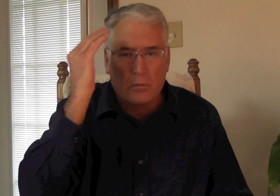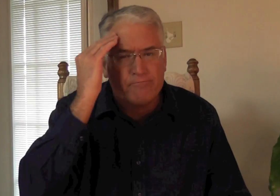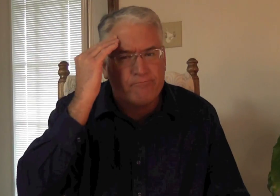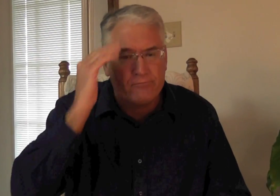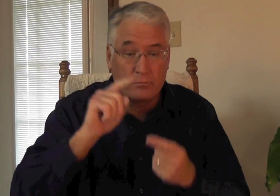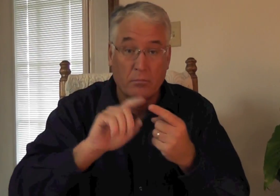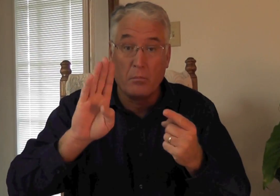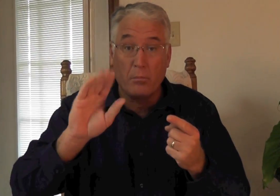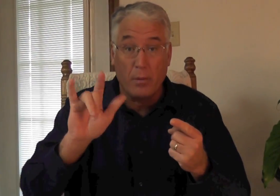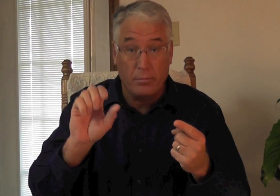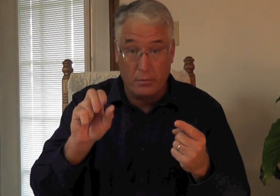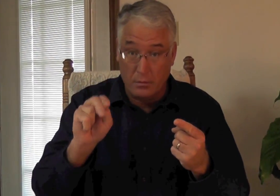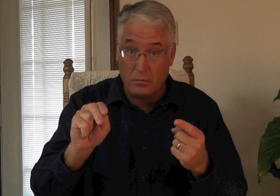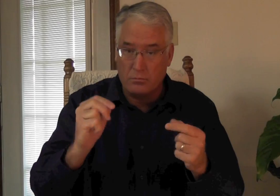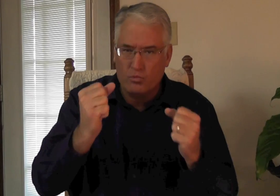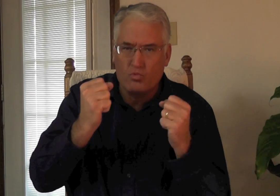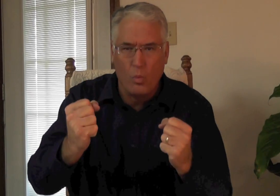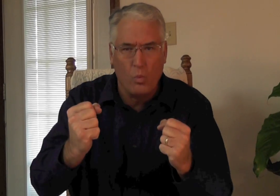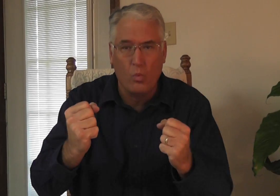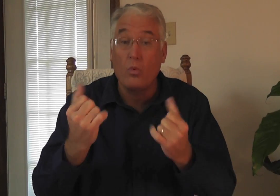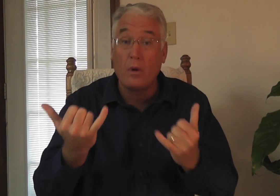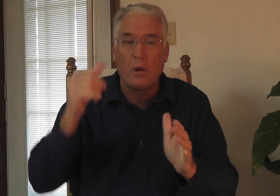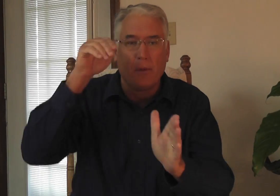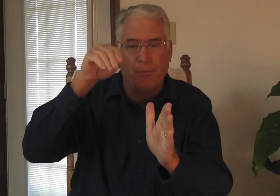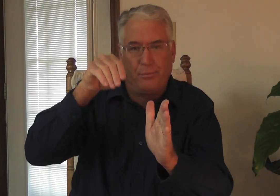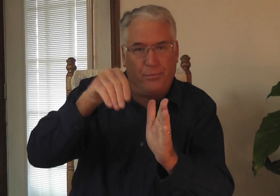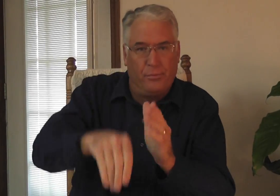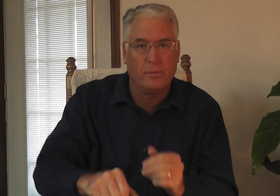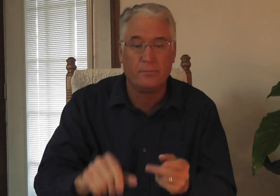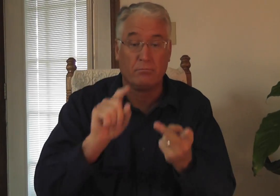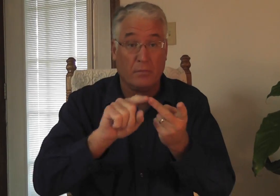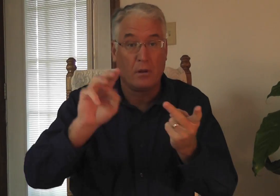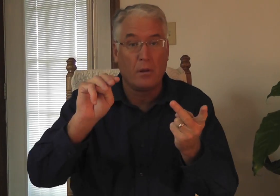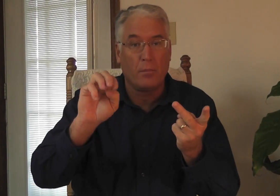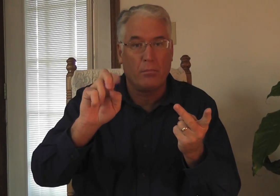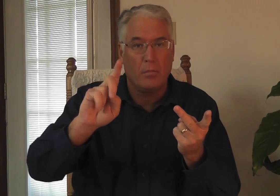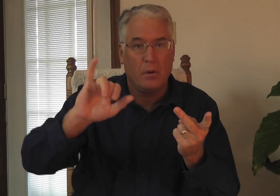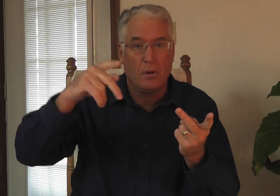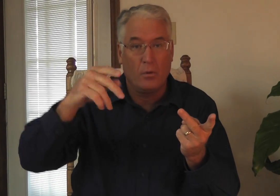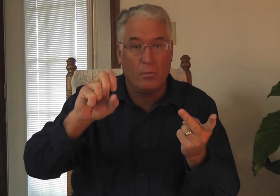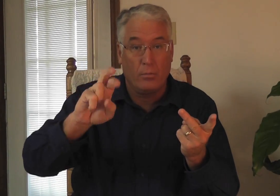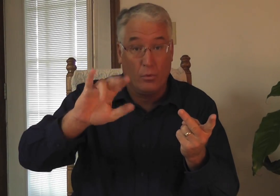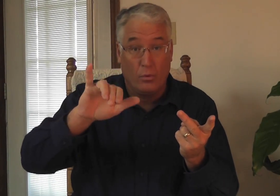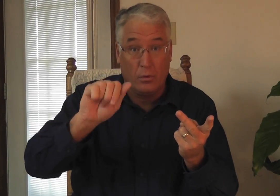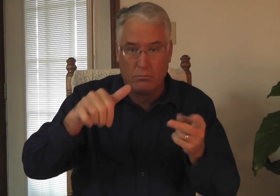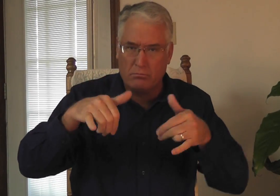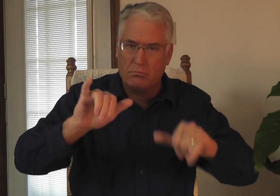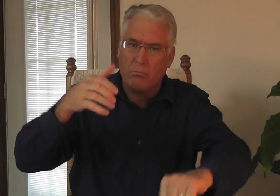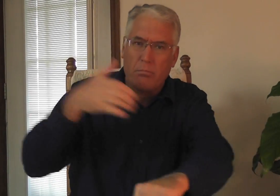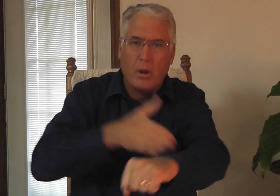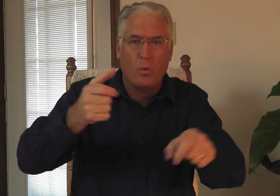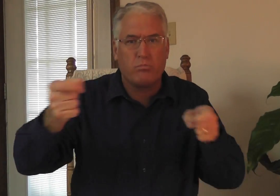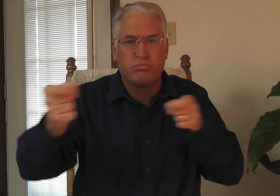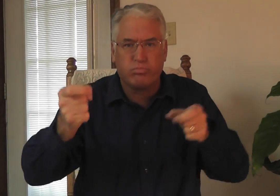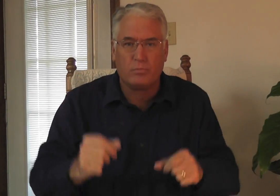The people long ago, they knew that Babylon was strong and then declining. And Media Persia,